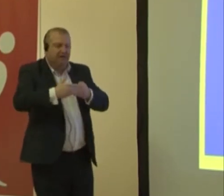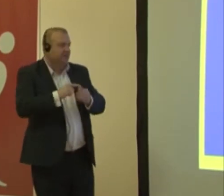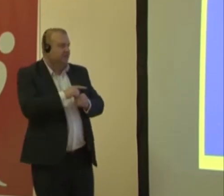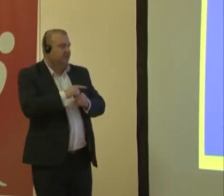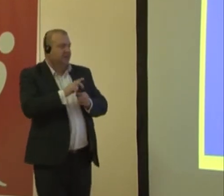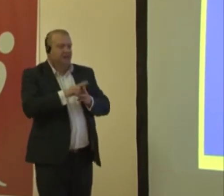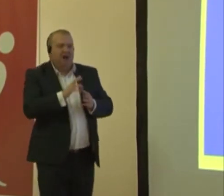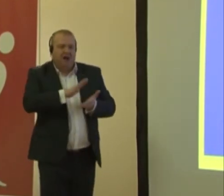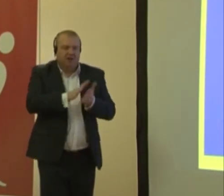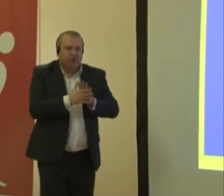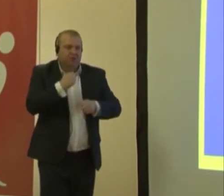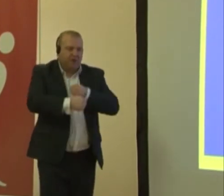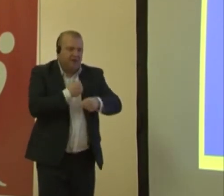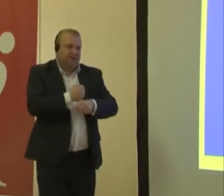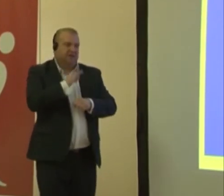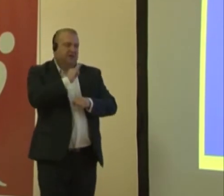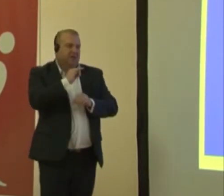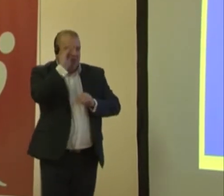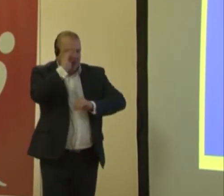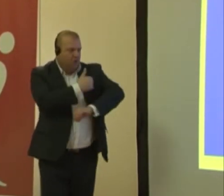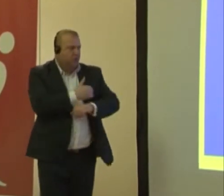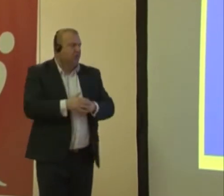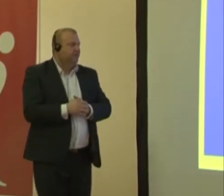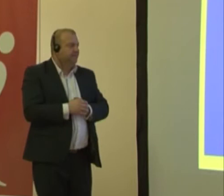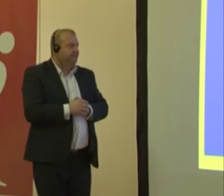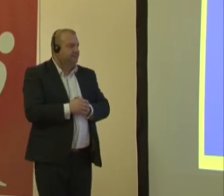This is an overview of some recent work we have done.